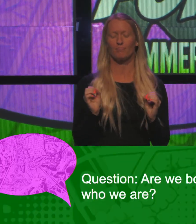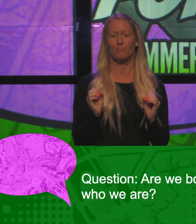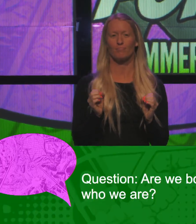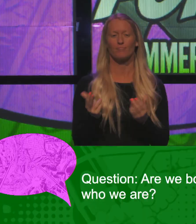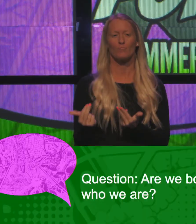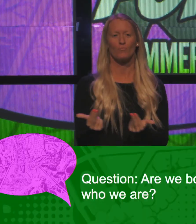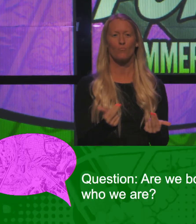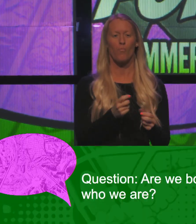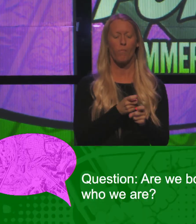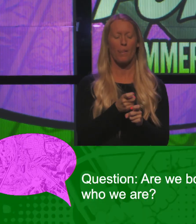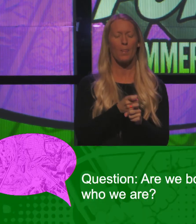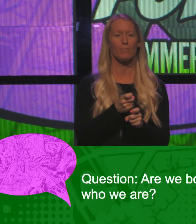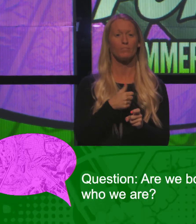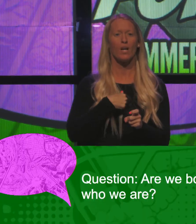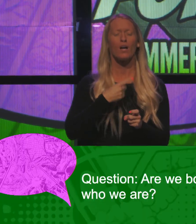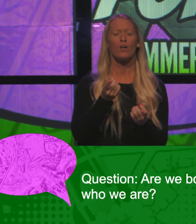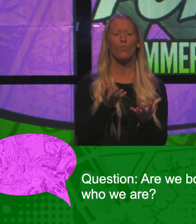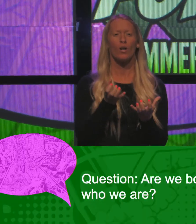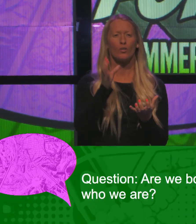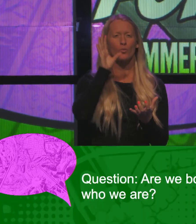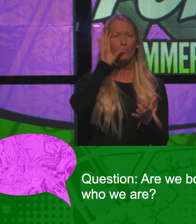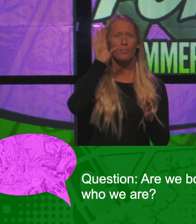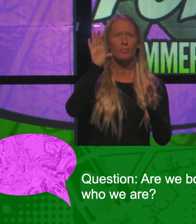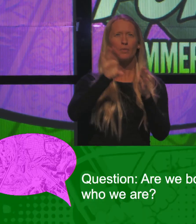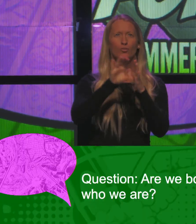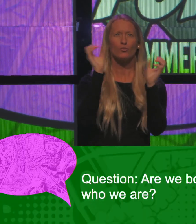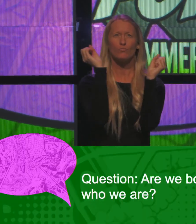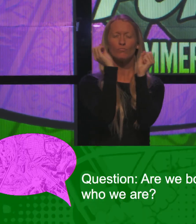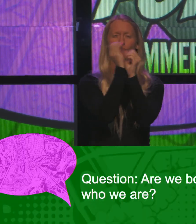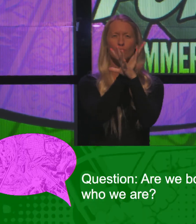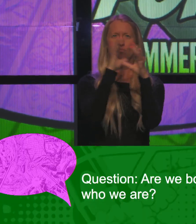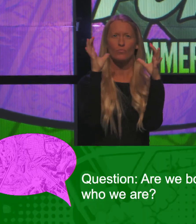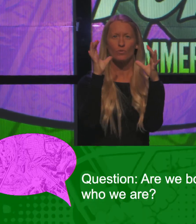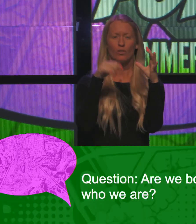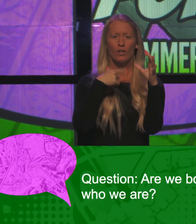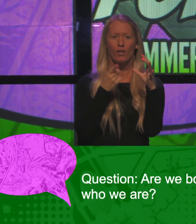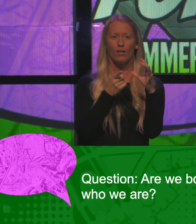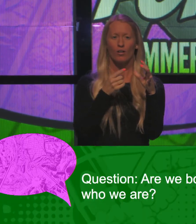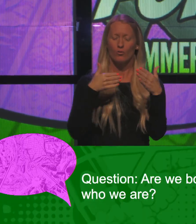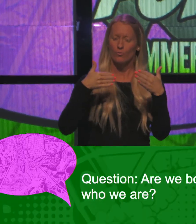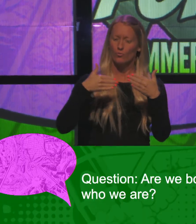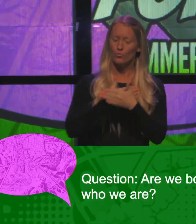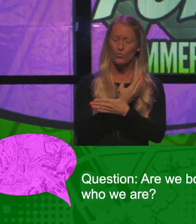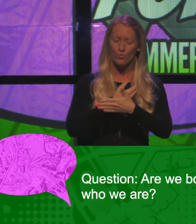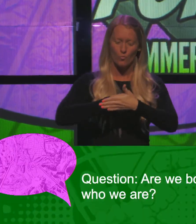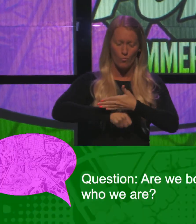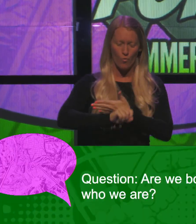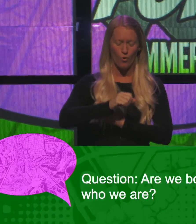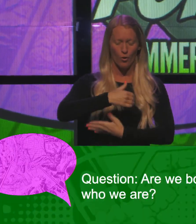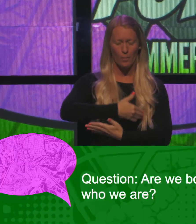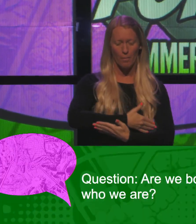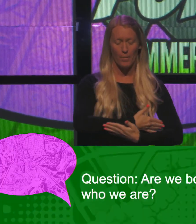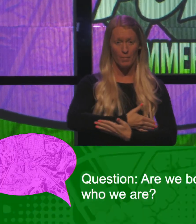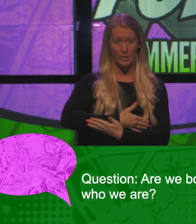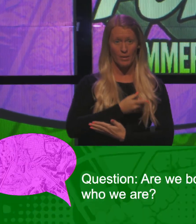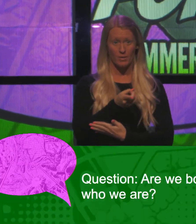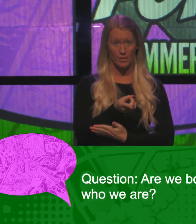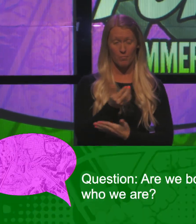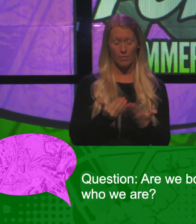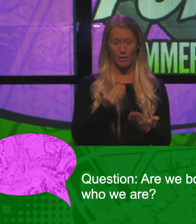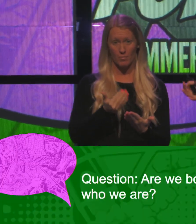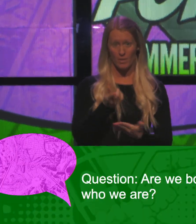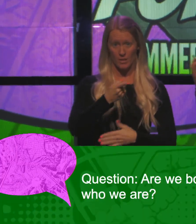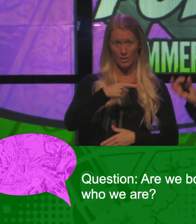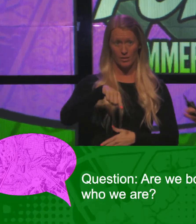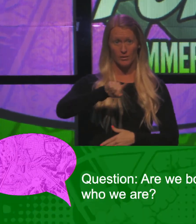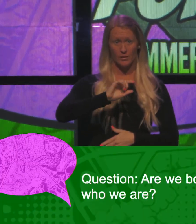just want you to picture this newborn little baby. Maybe you've had one in your past experience. Maybe